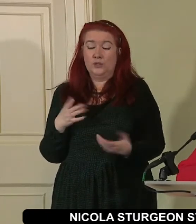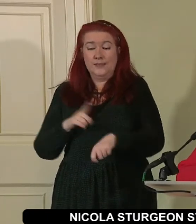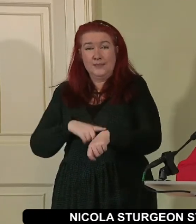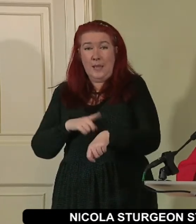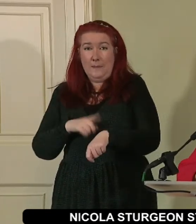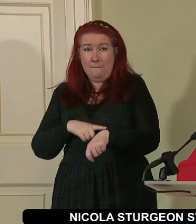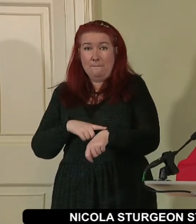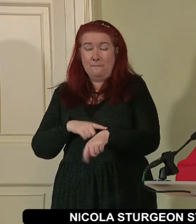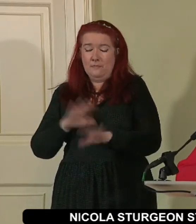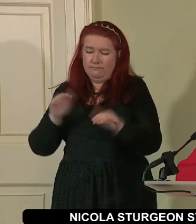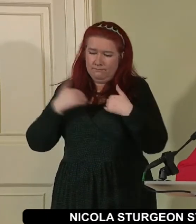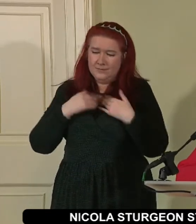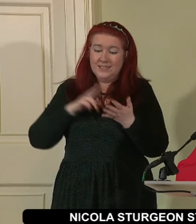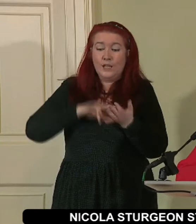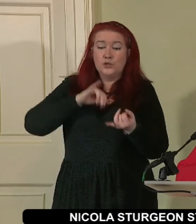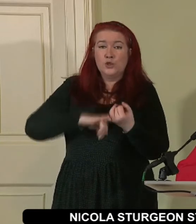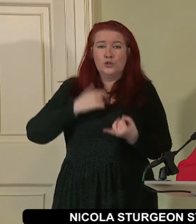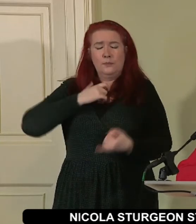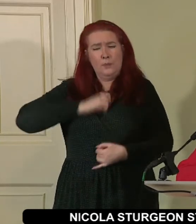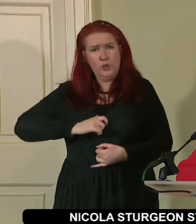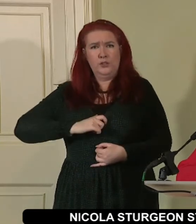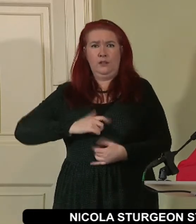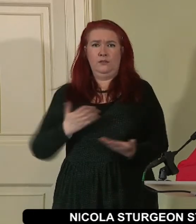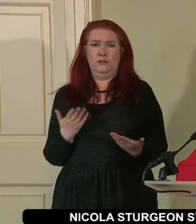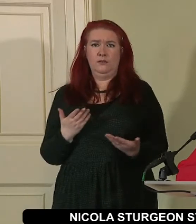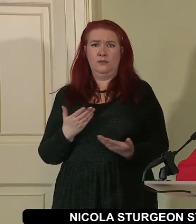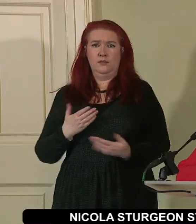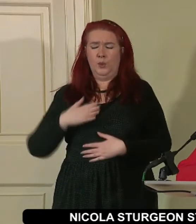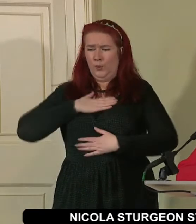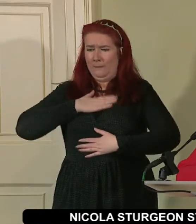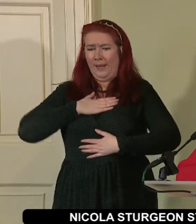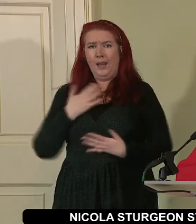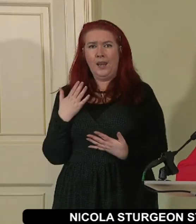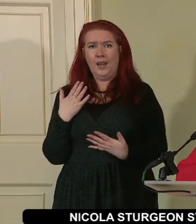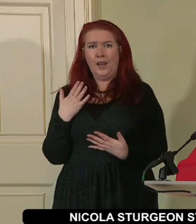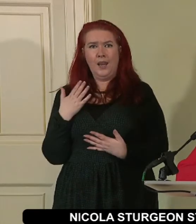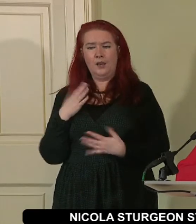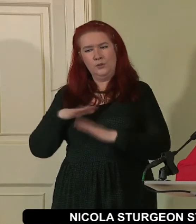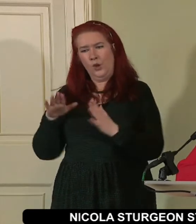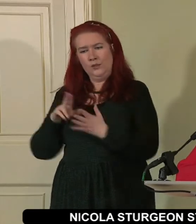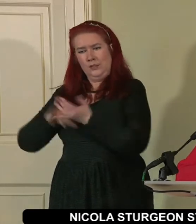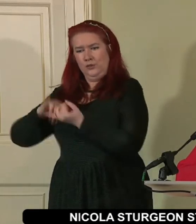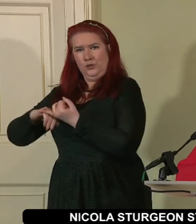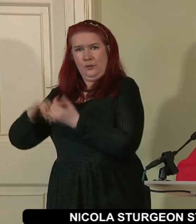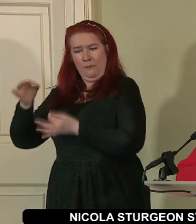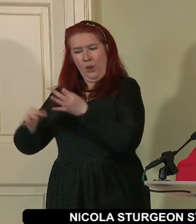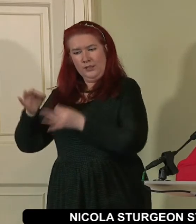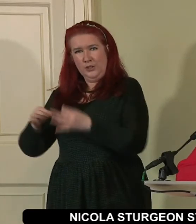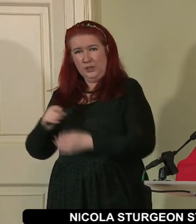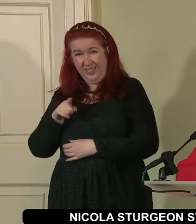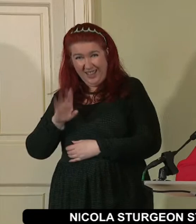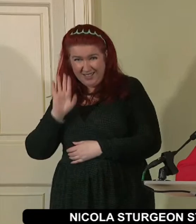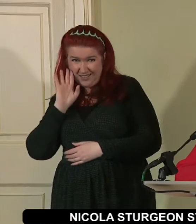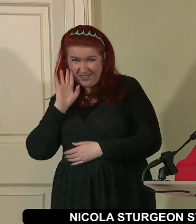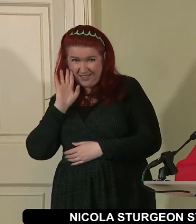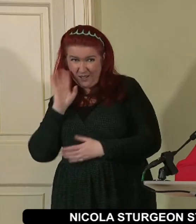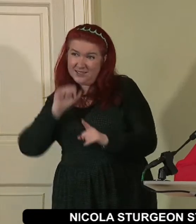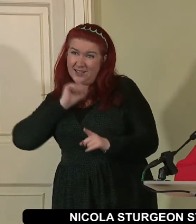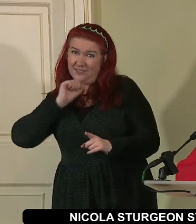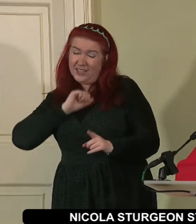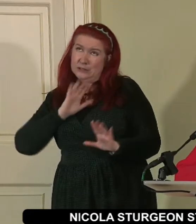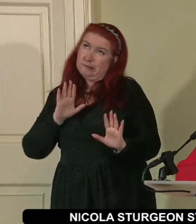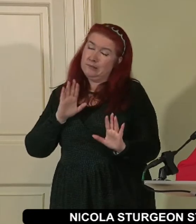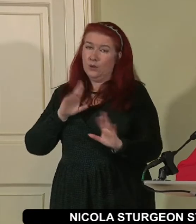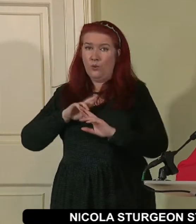time on Nicola Sturgeon, the person, the human being, and contribute differently. And does that sound in some ways selfish? I